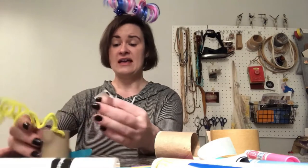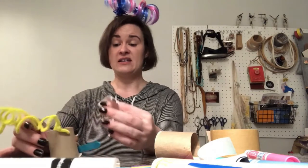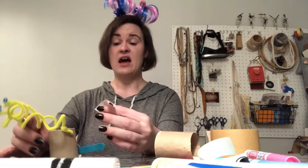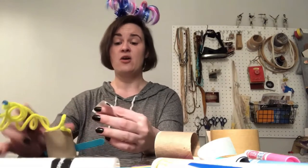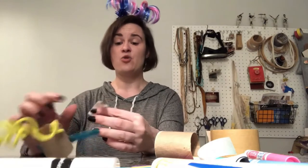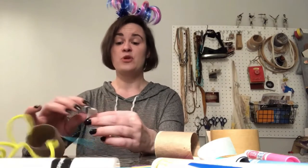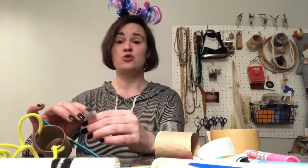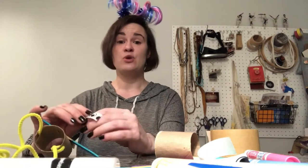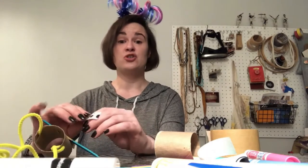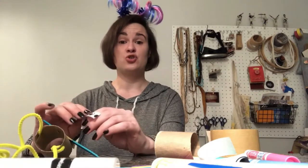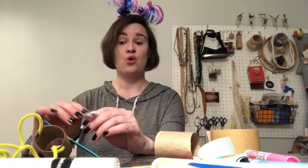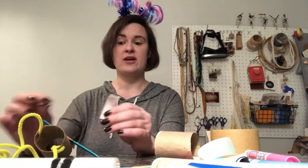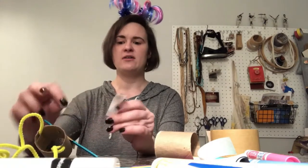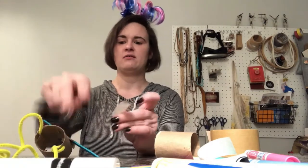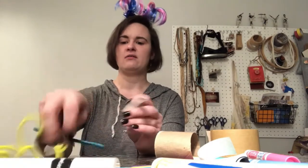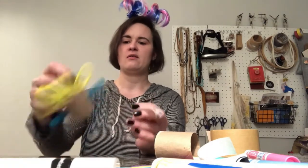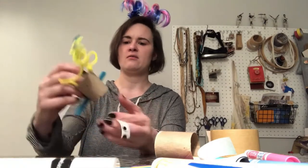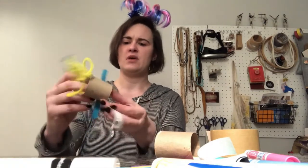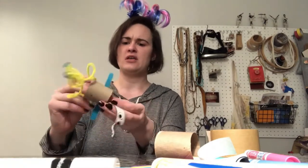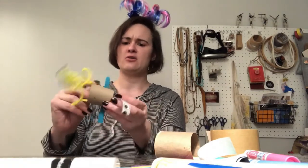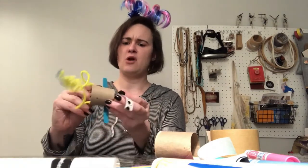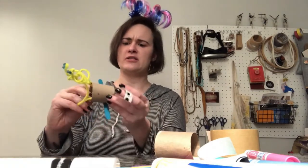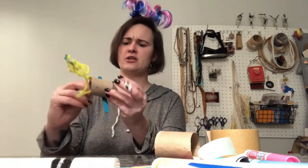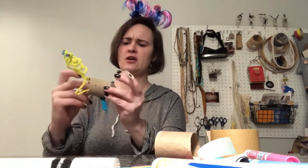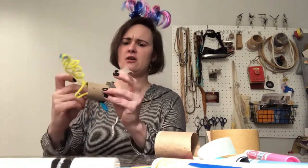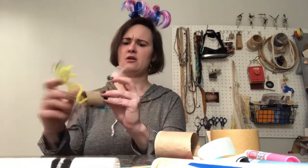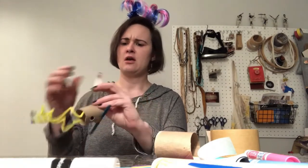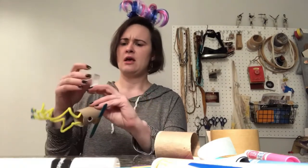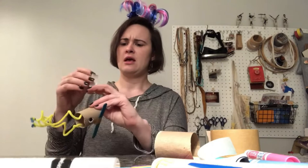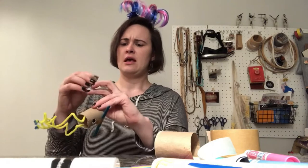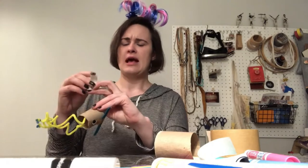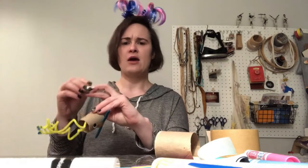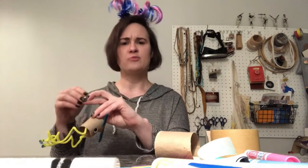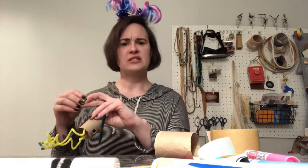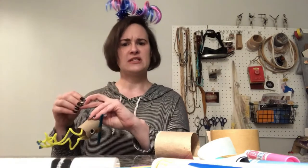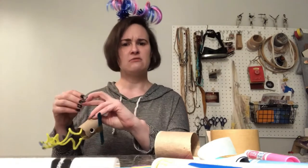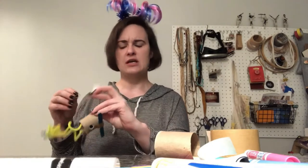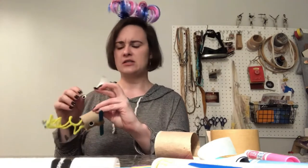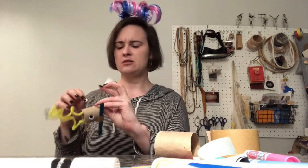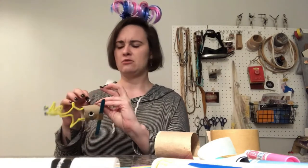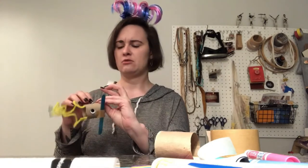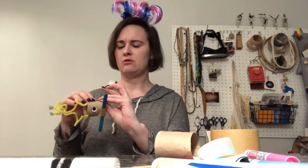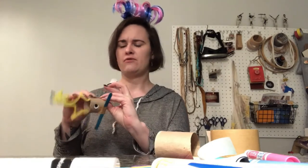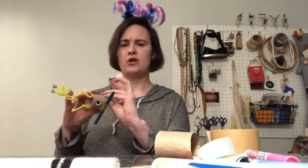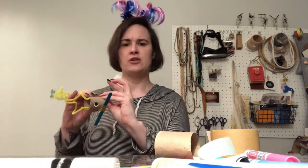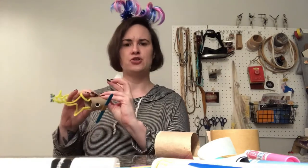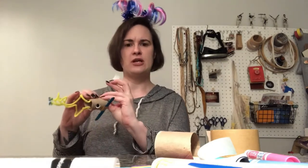And I hope you enjoy making your monster. And I hope to see you again soon for another story